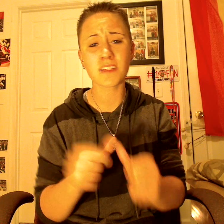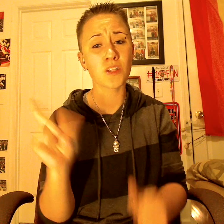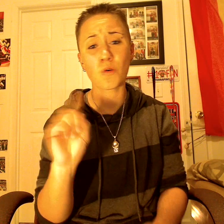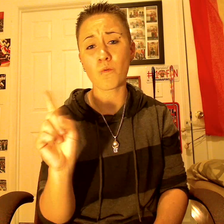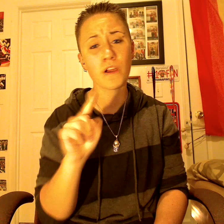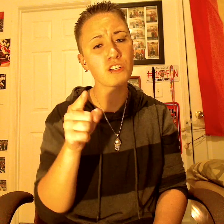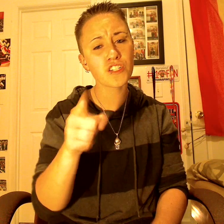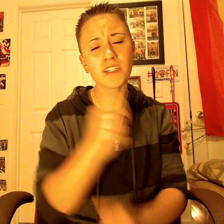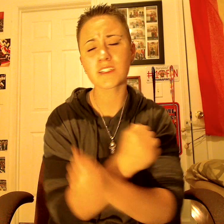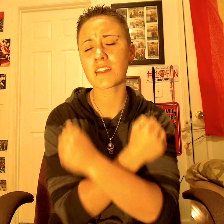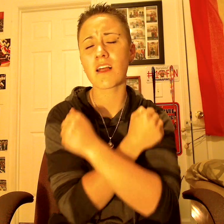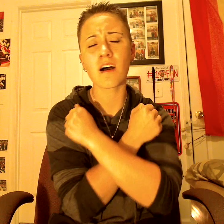place where she's